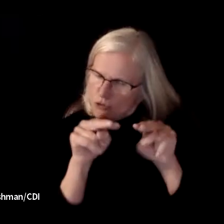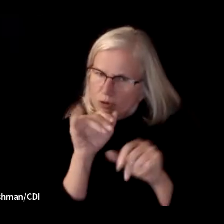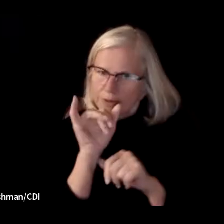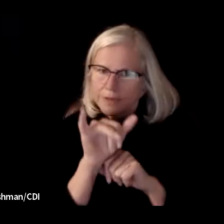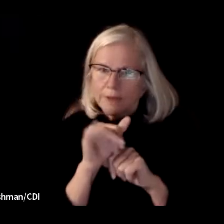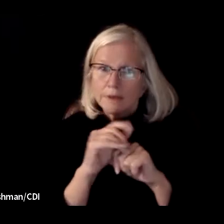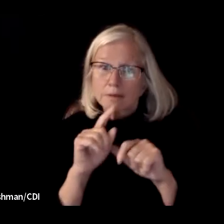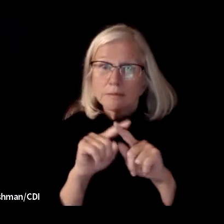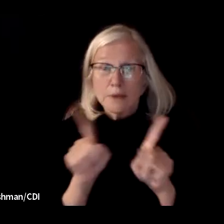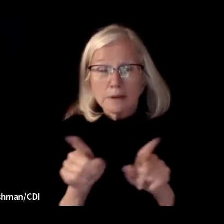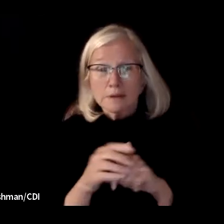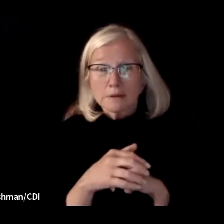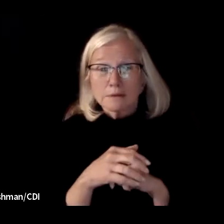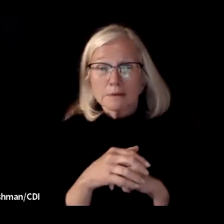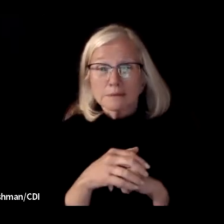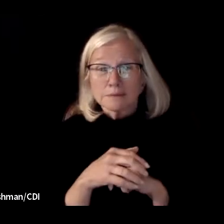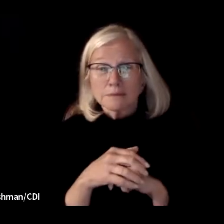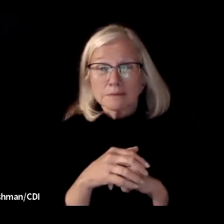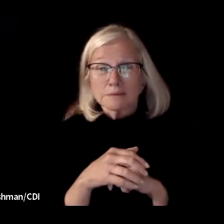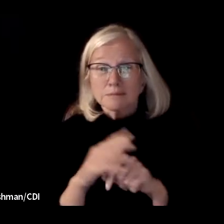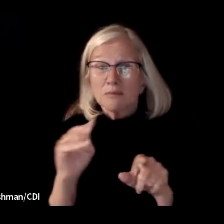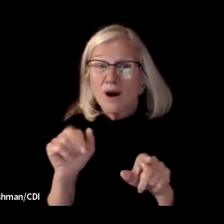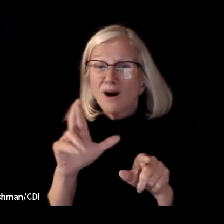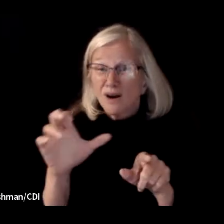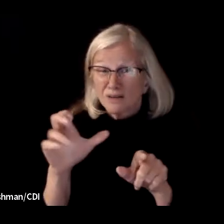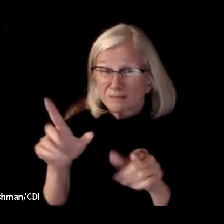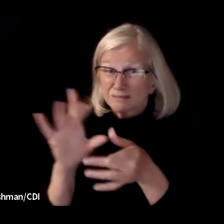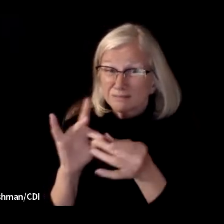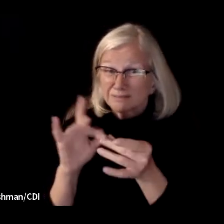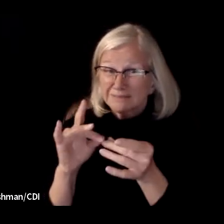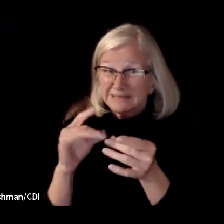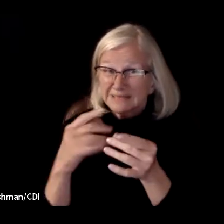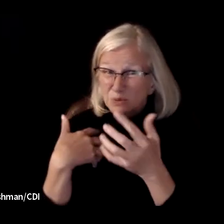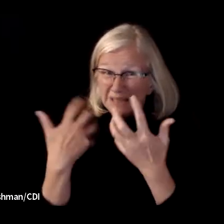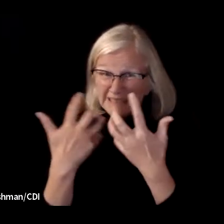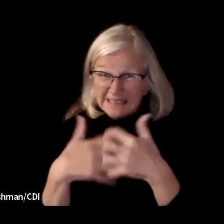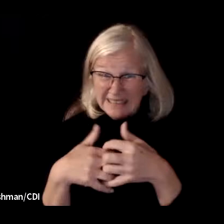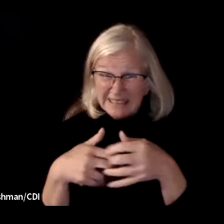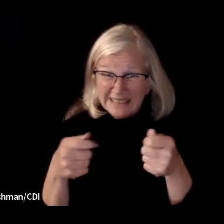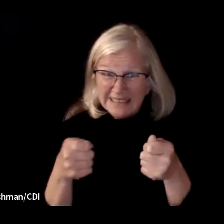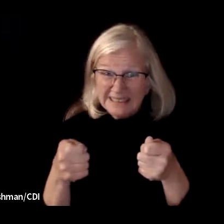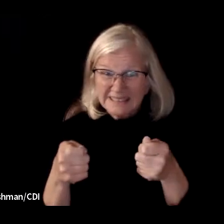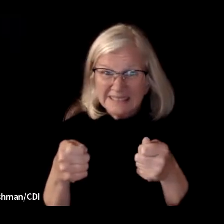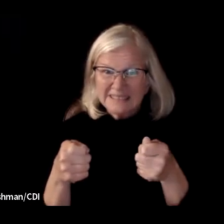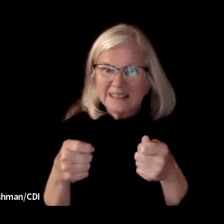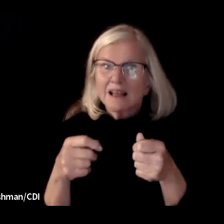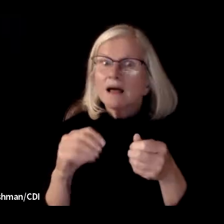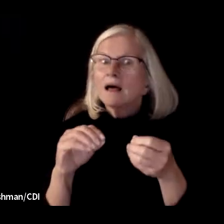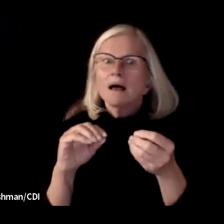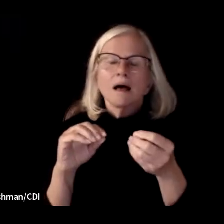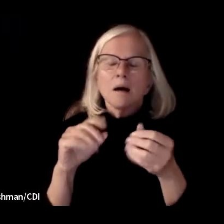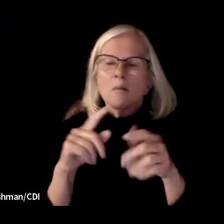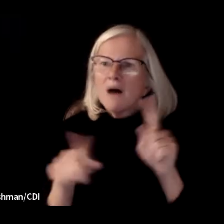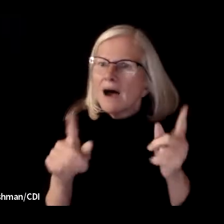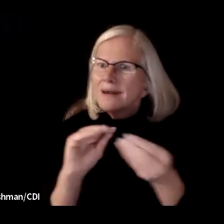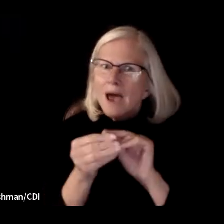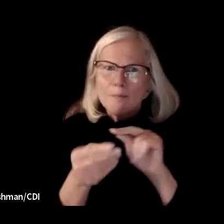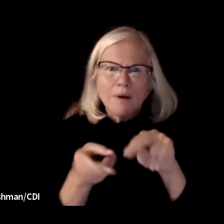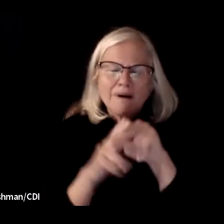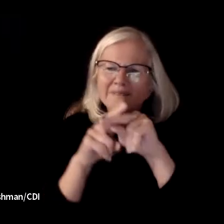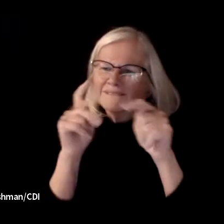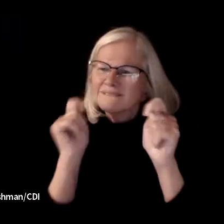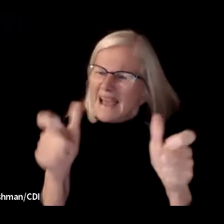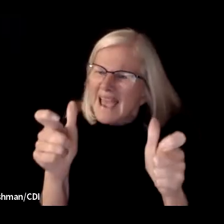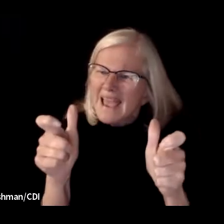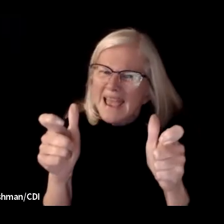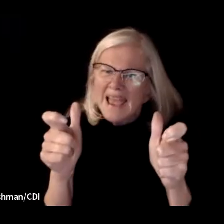earlier, very timely. I mean, things can change in a matter of hours and days. And so I think, we are all watching